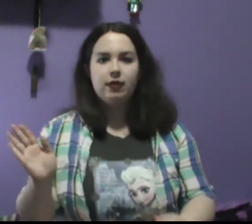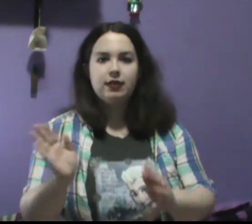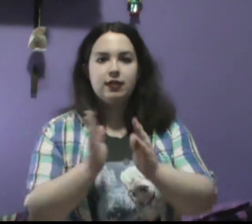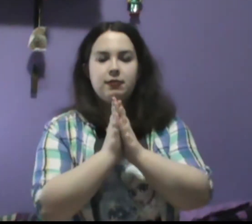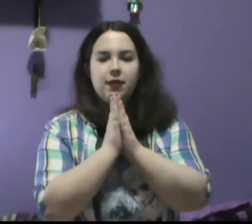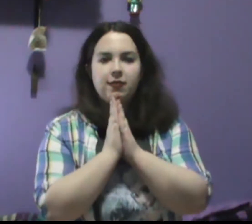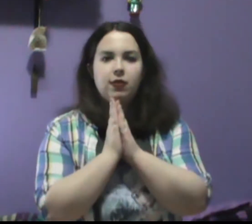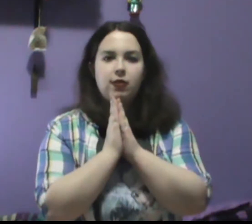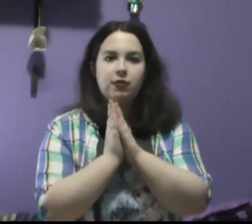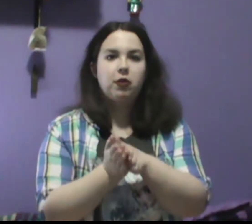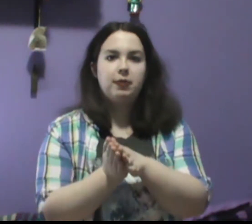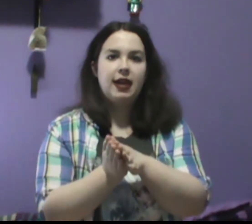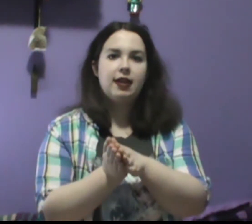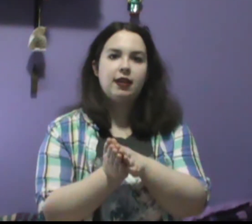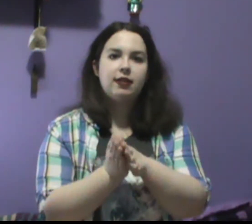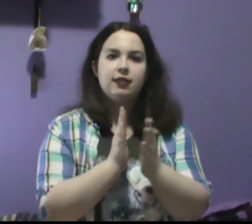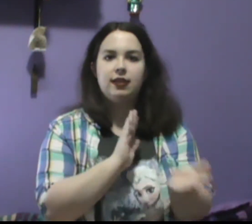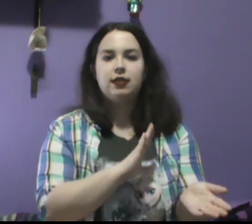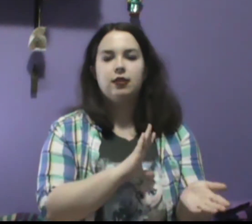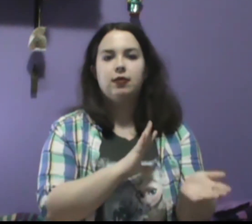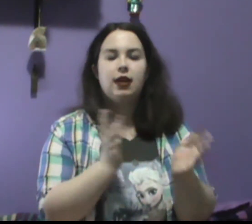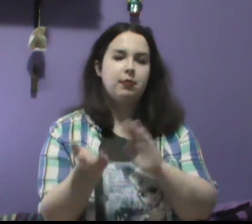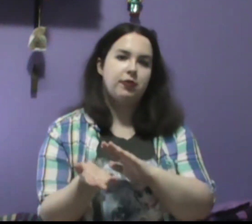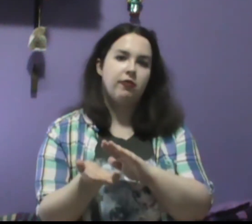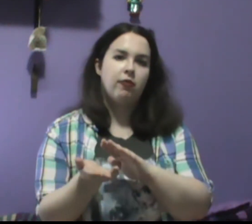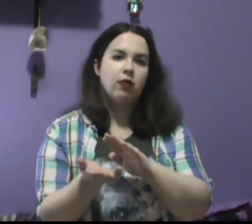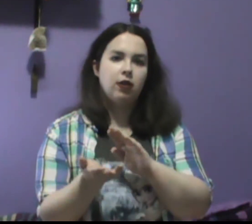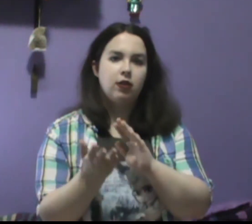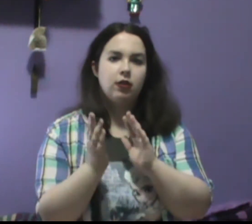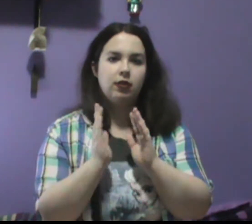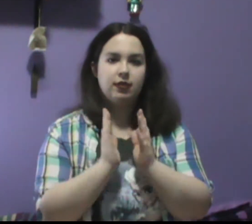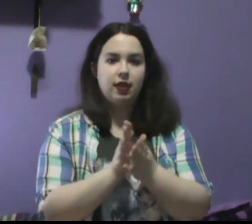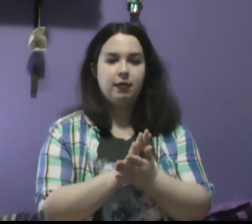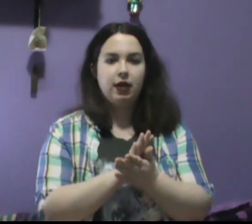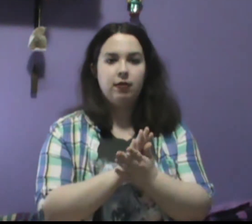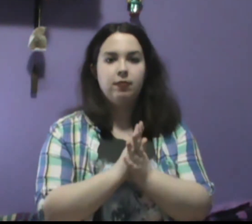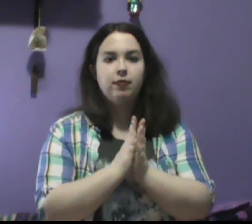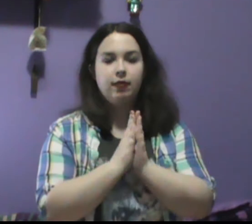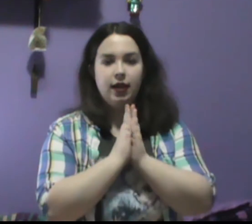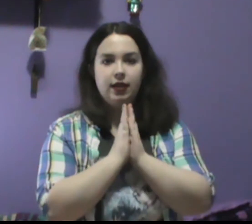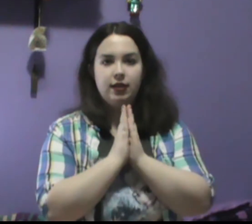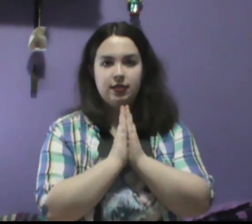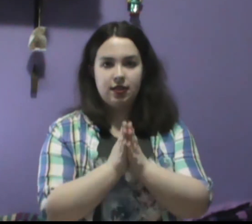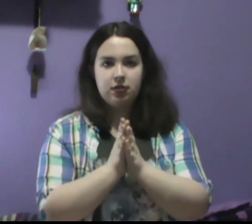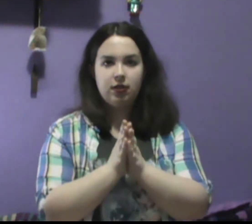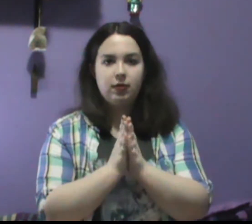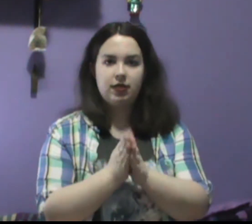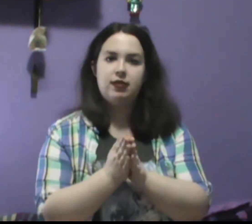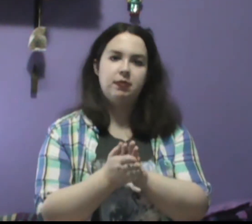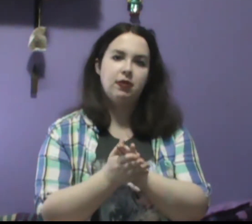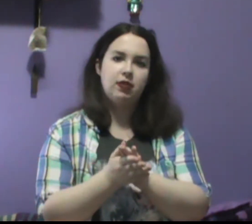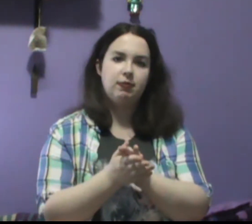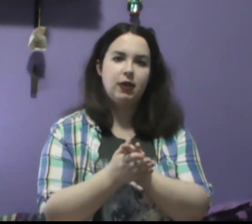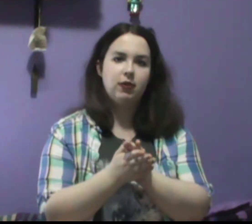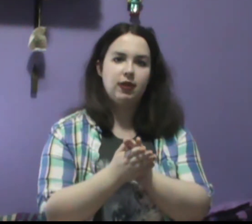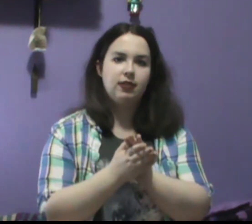everyone, so this is my review of Code Black Season 3, Episode 4, called The Same Air. And essentially what this episode is about is